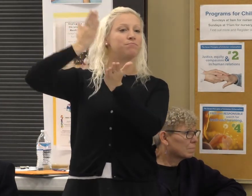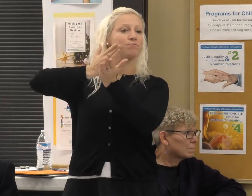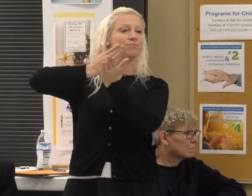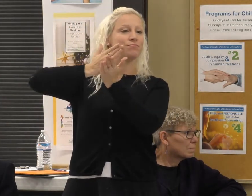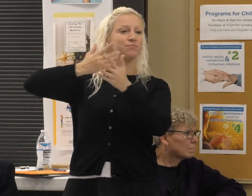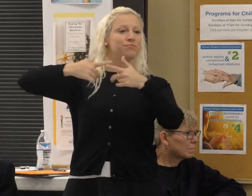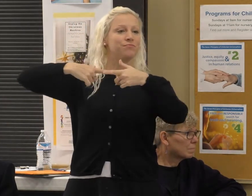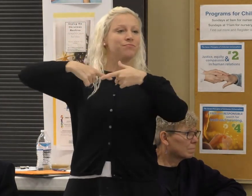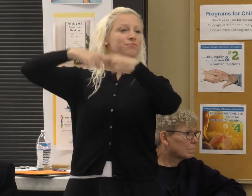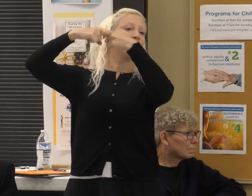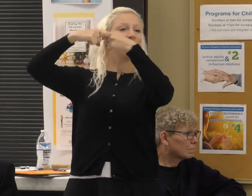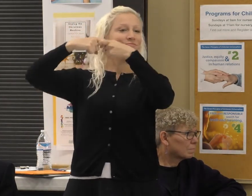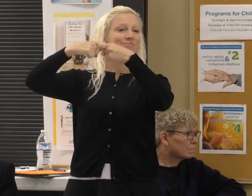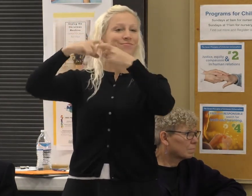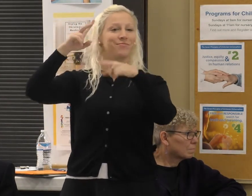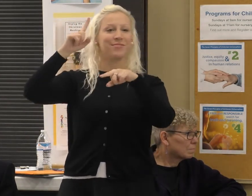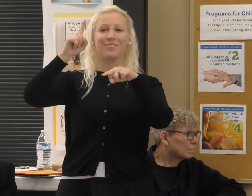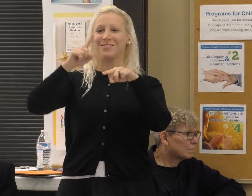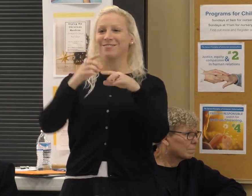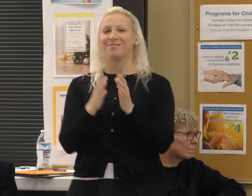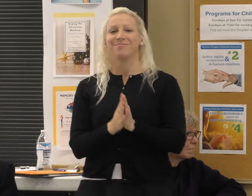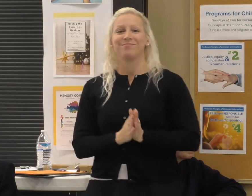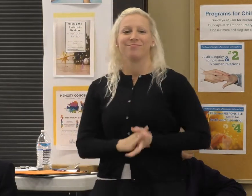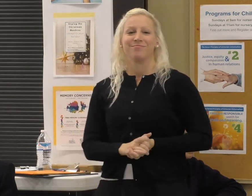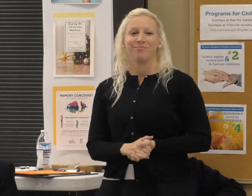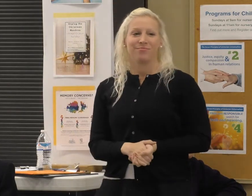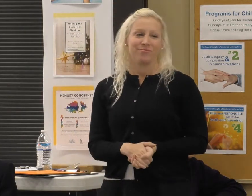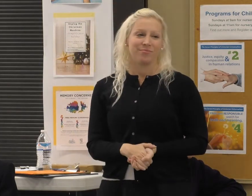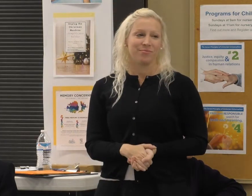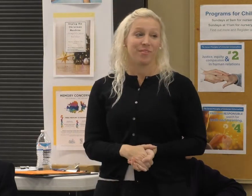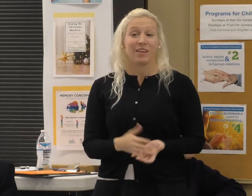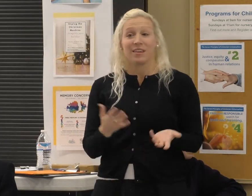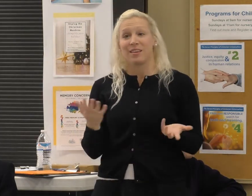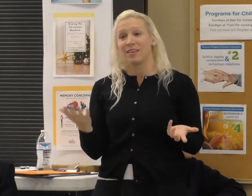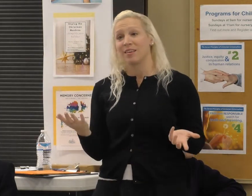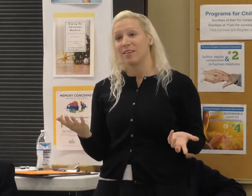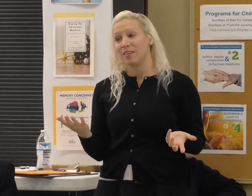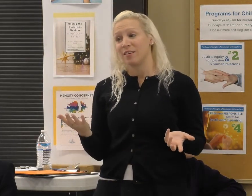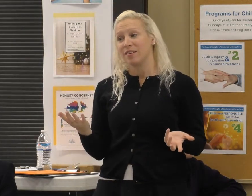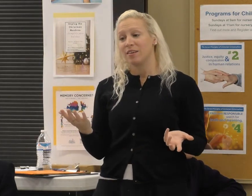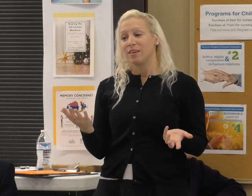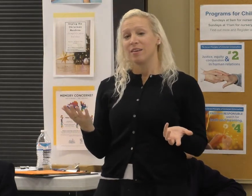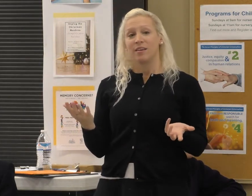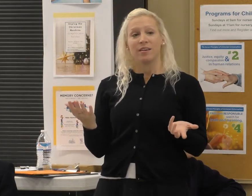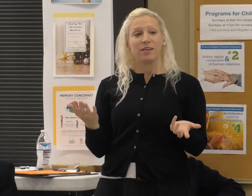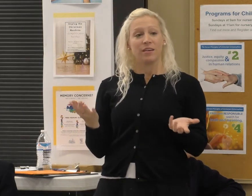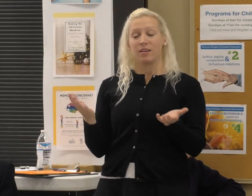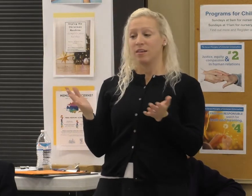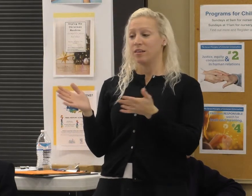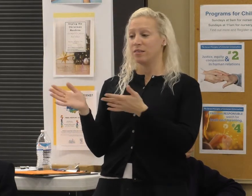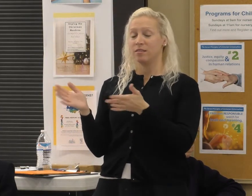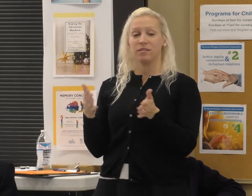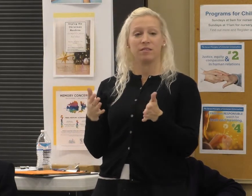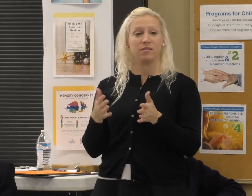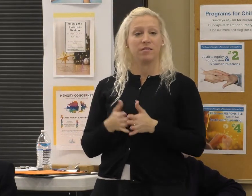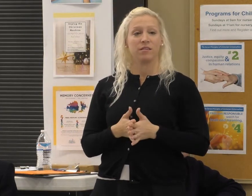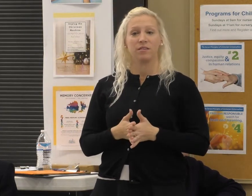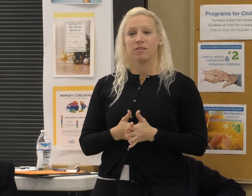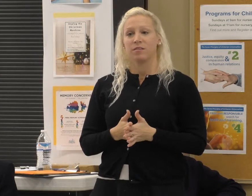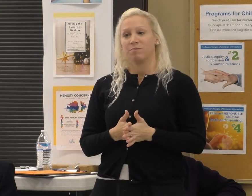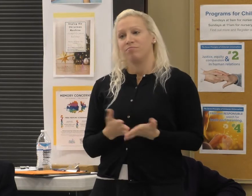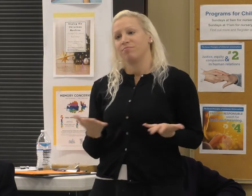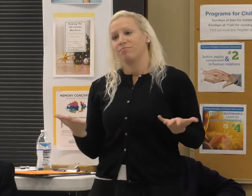screen so that I could see the doctor and the screen in my same visual space? And as soon as we did that,